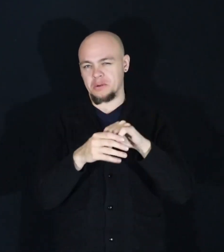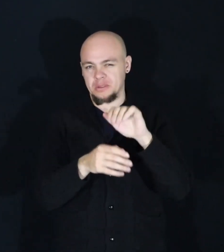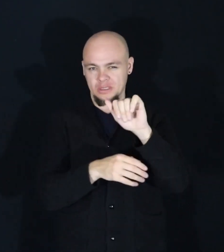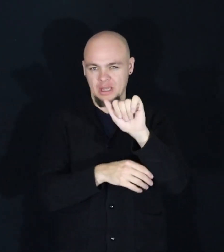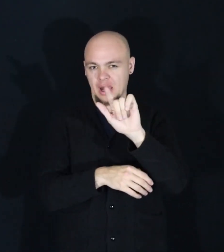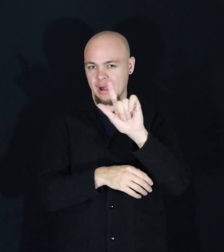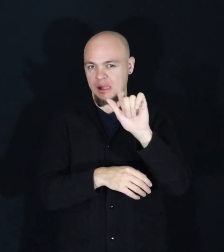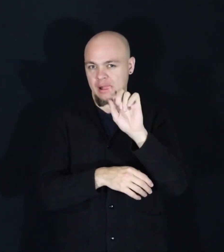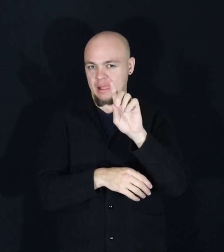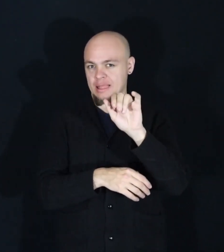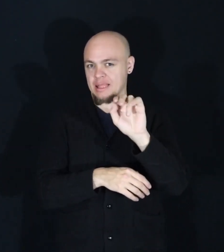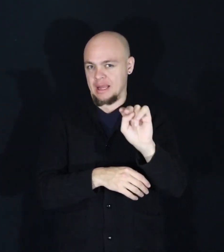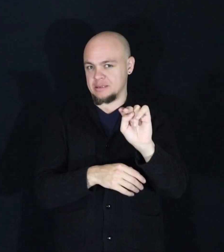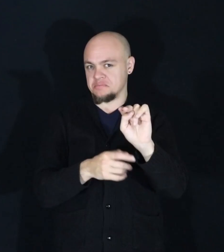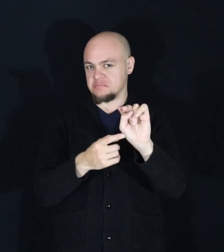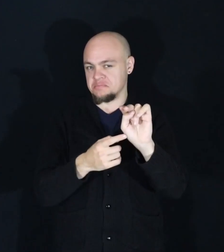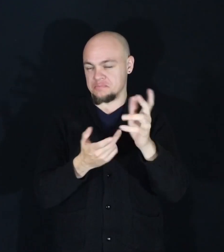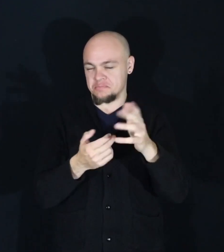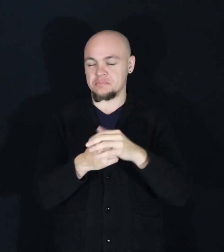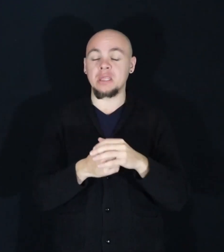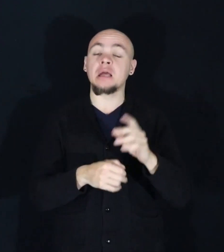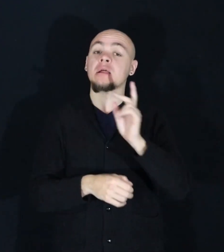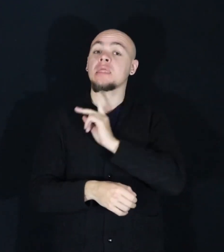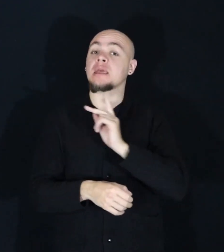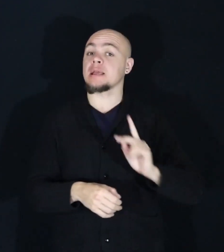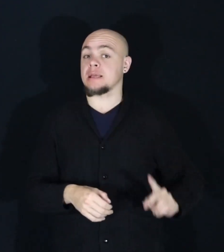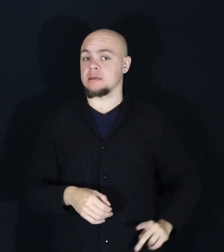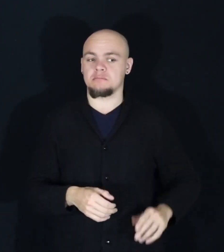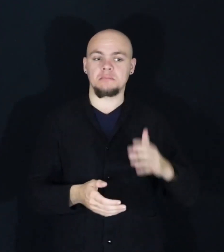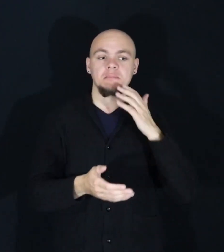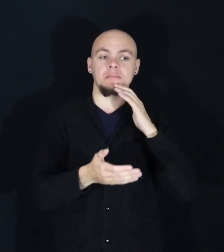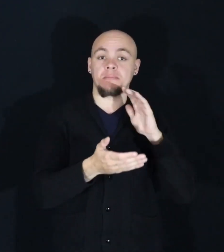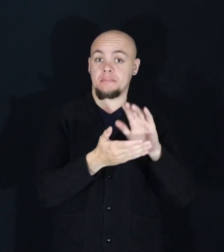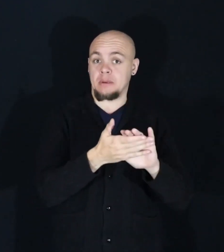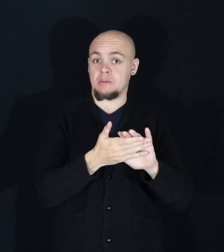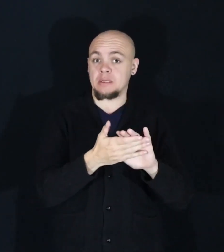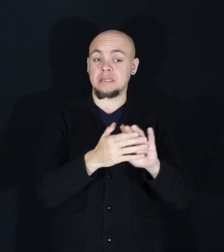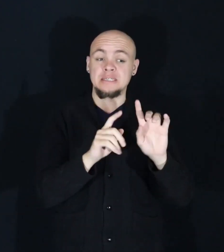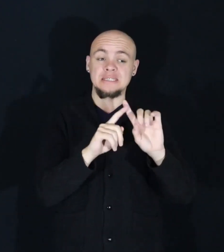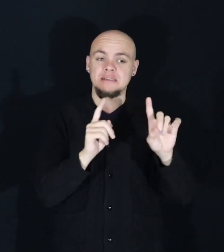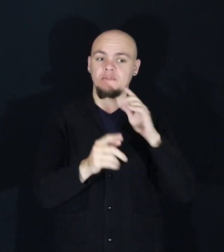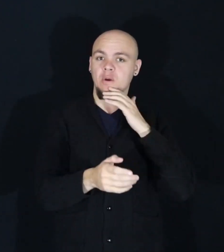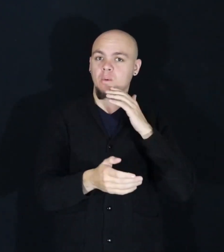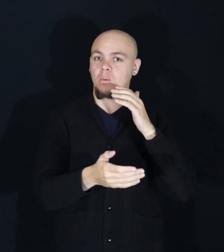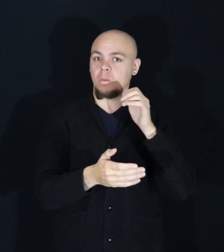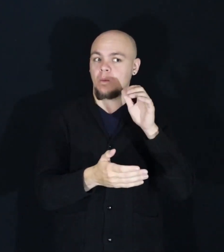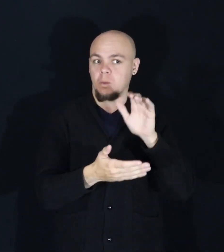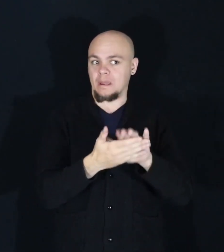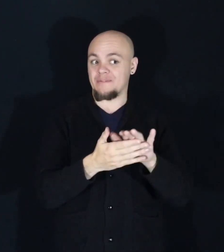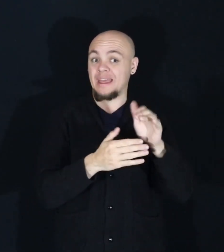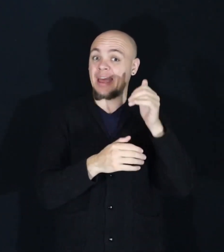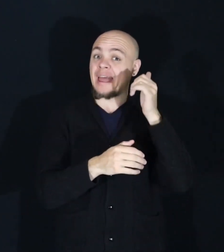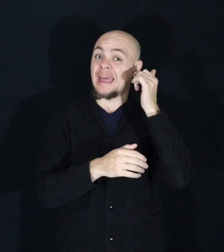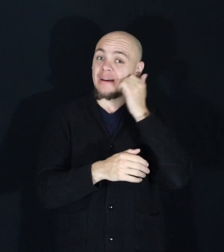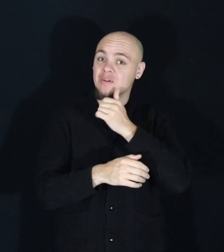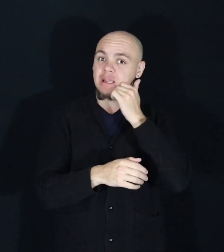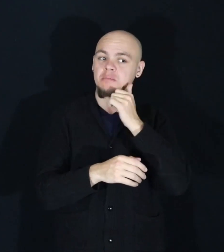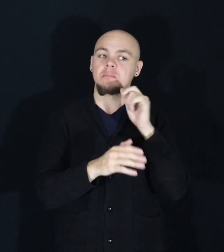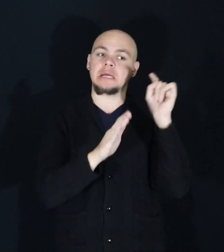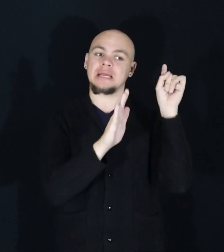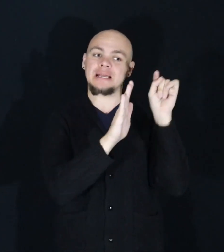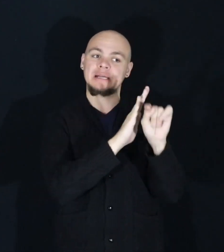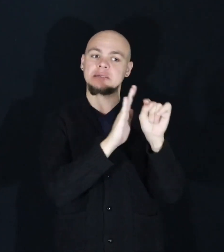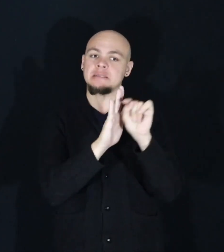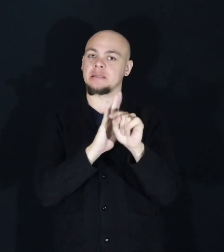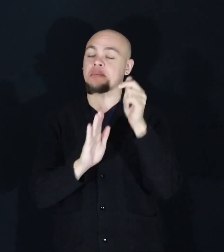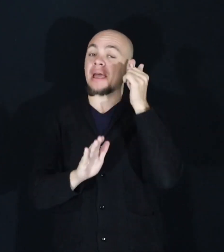this story, there's a king and he marries a different woman every day. But ultimately, he kills them every day because he's unsatisfied